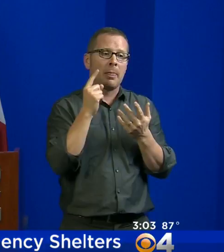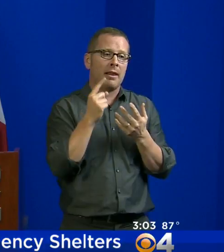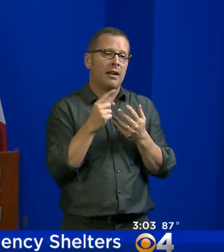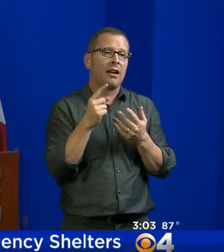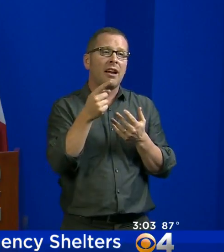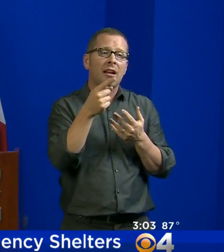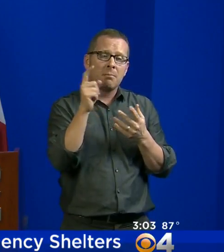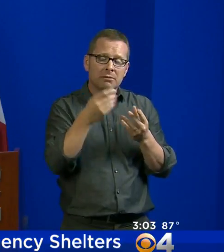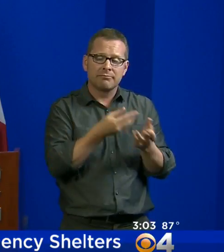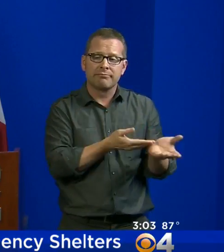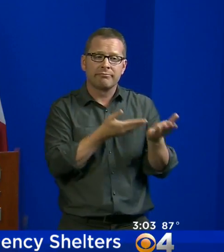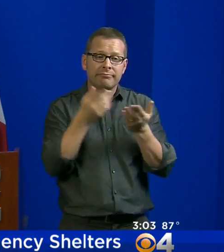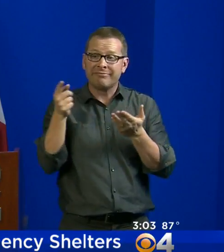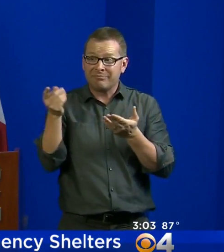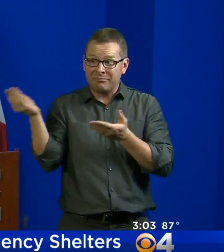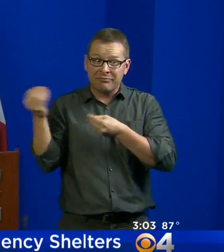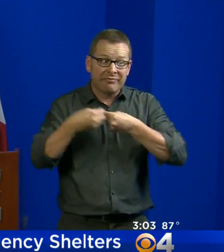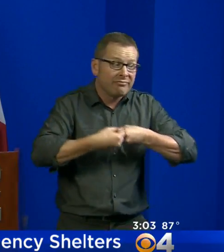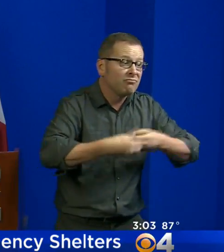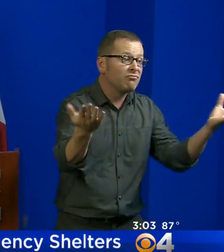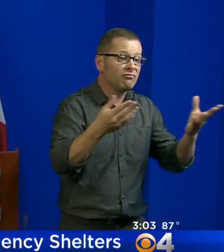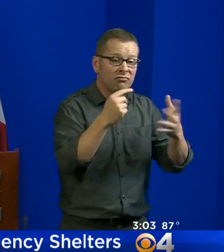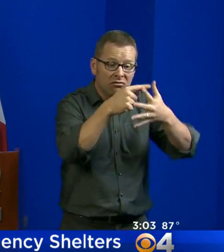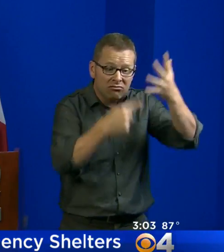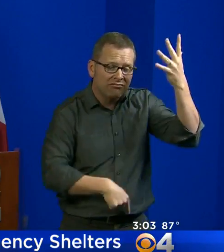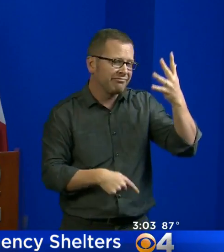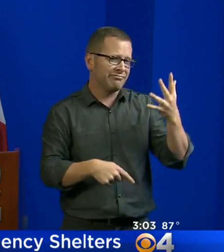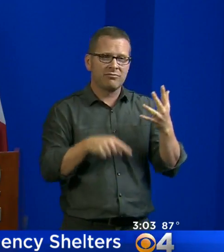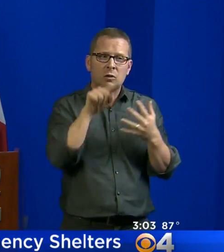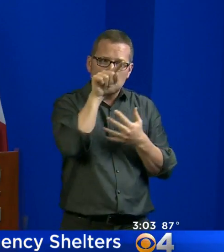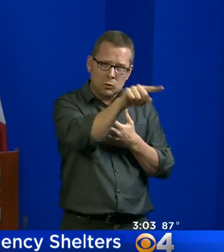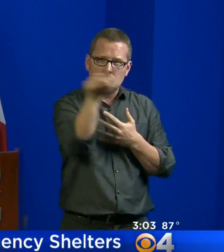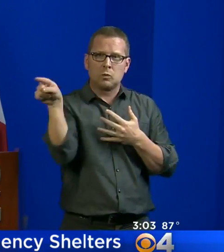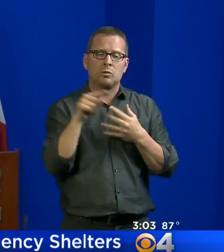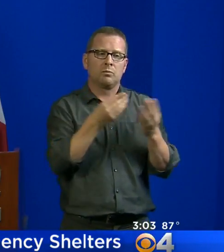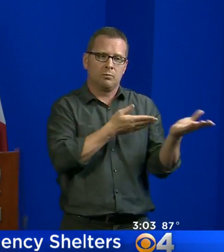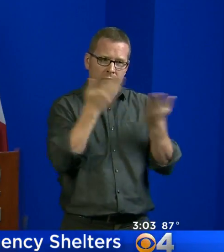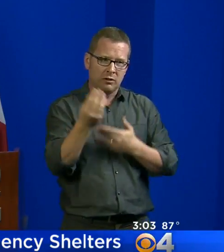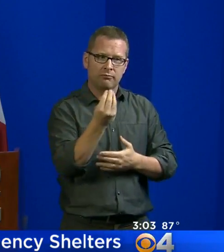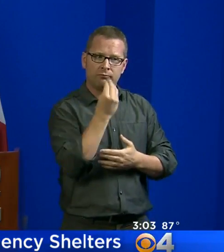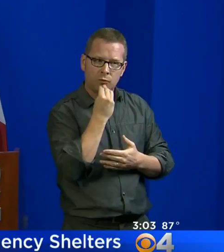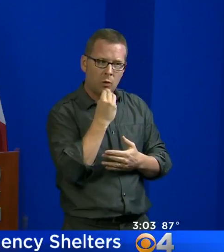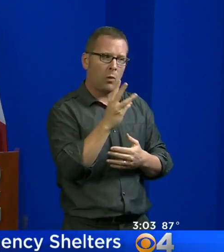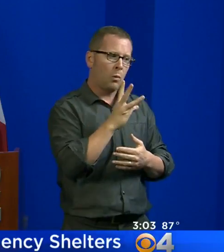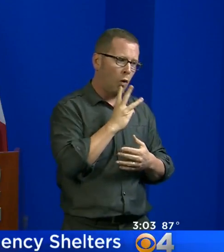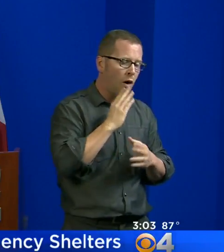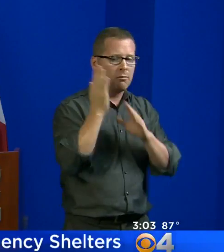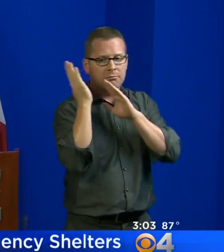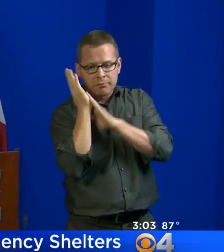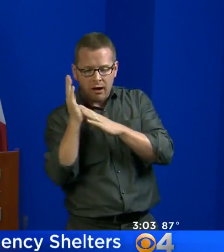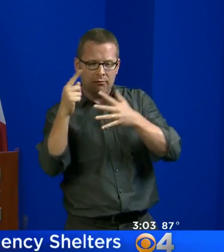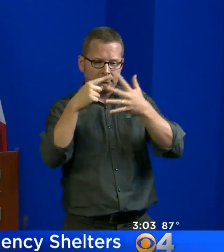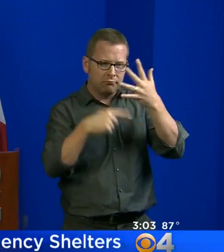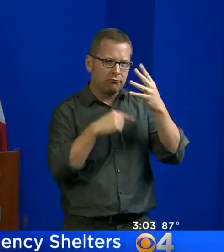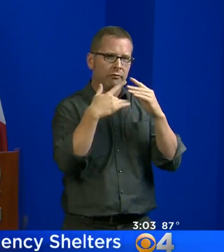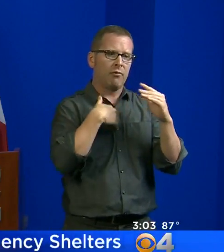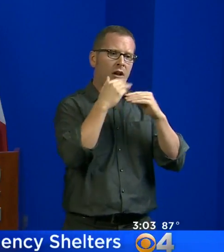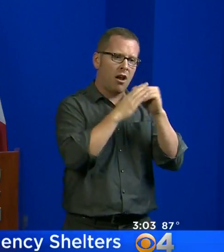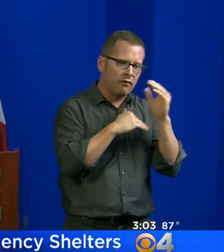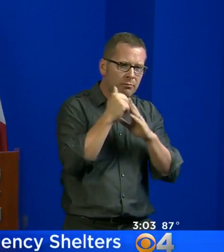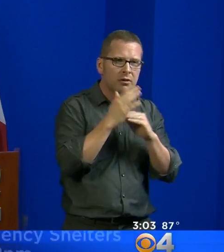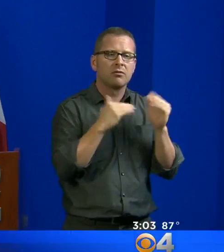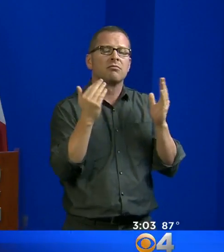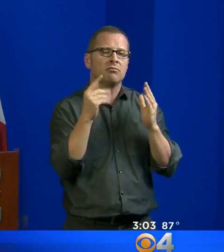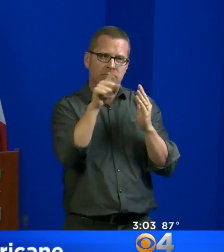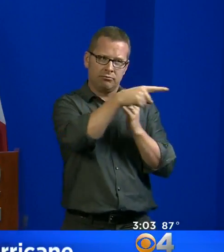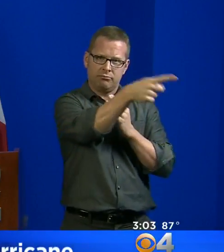bedding, snacks, water, etc. We do have a pet-friendly shelter, but all pets